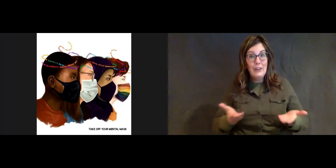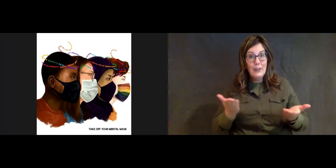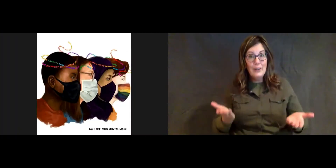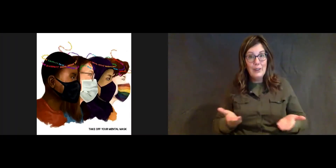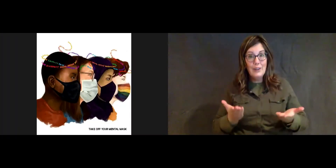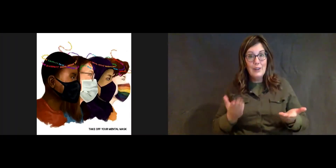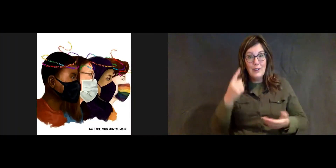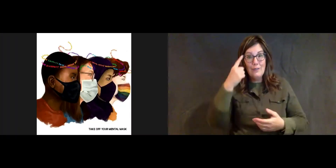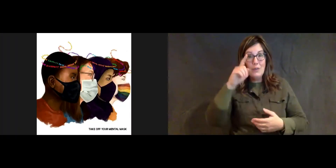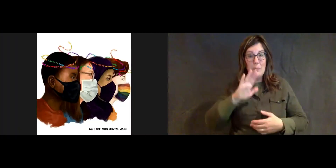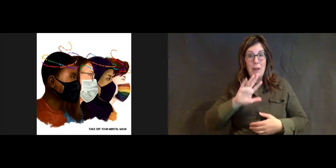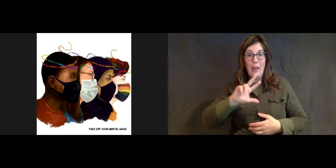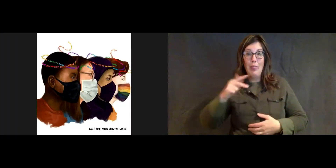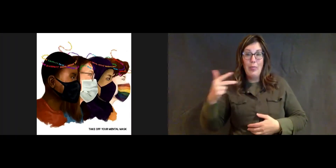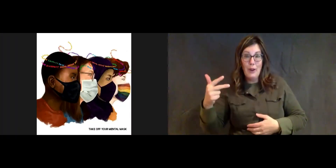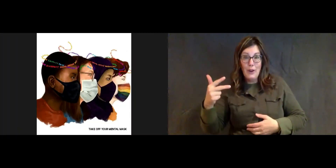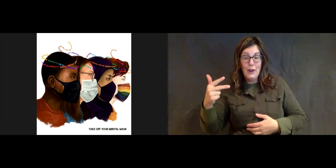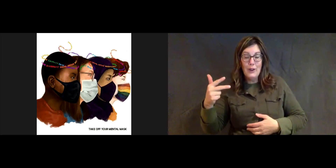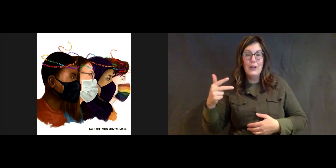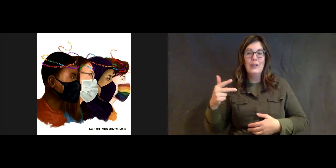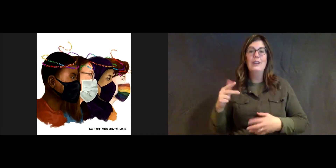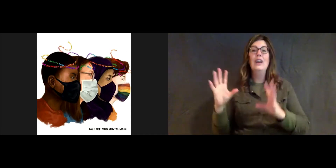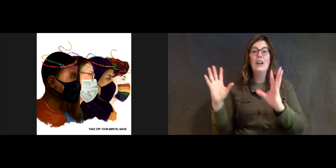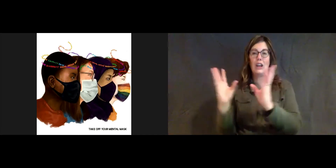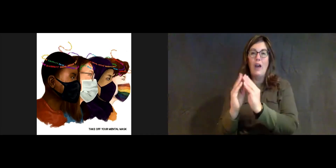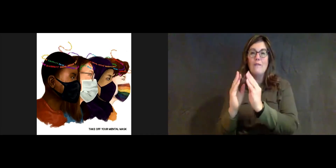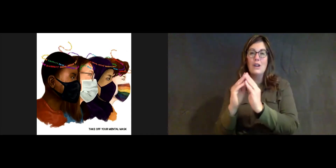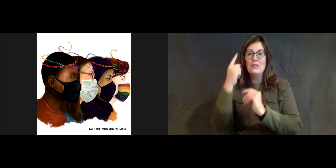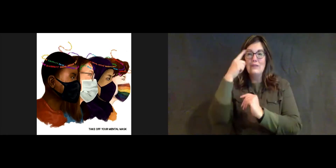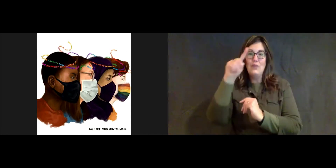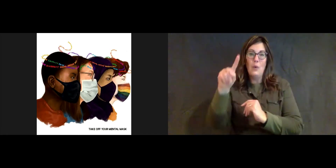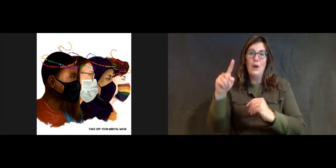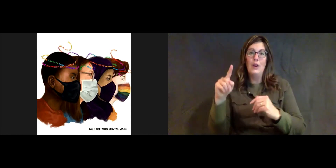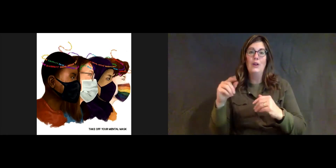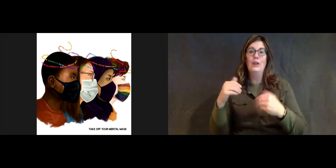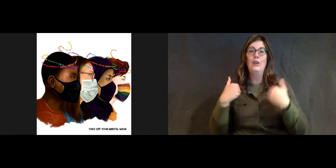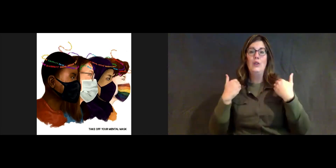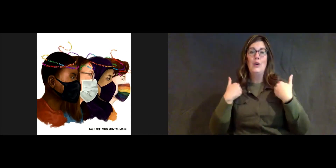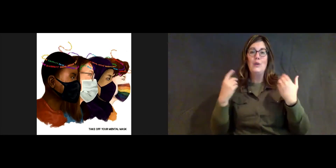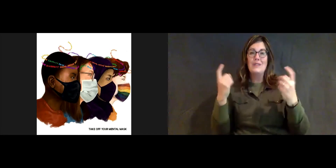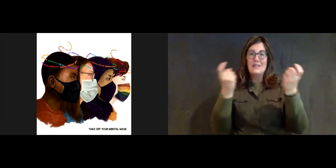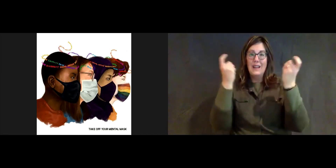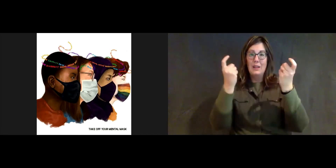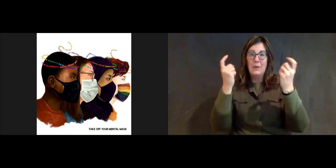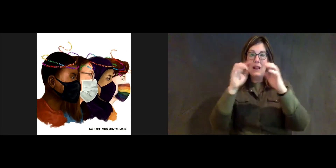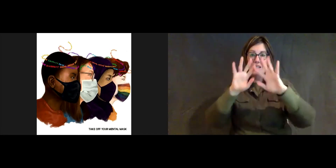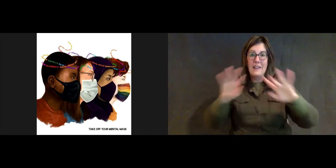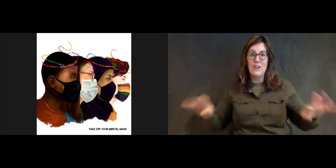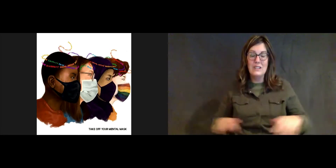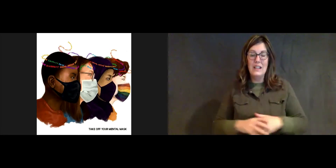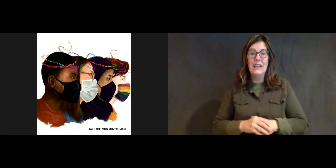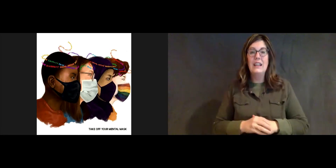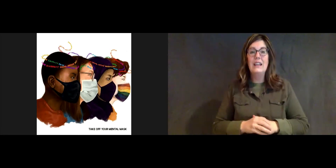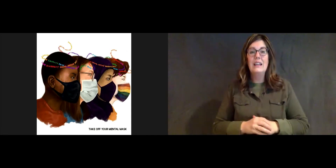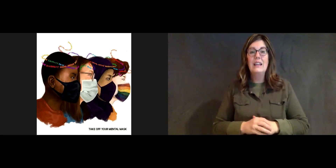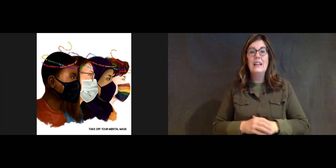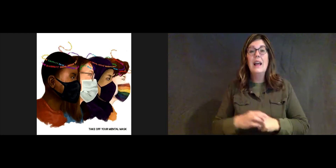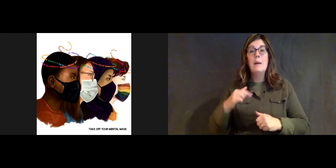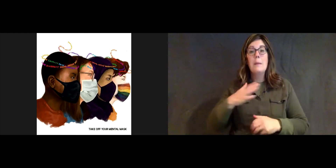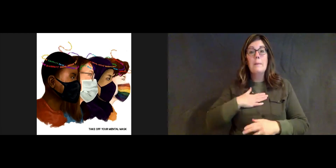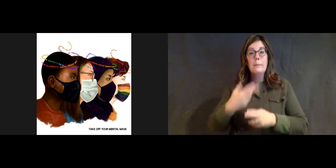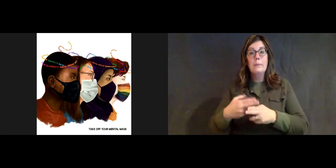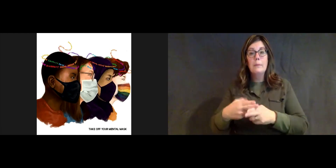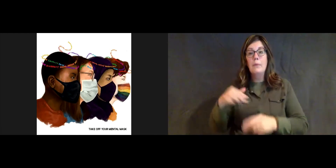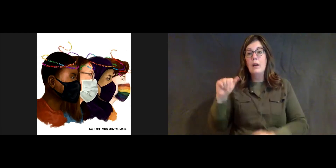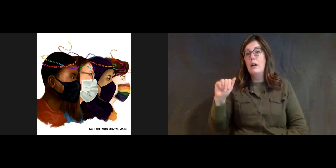my third Youth Celebrate Diversity conference in a virtual world this year. My name is Austin, and I will be guiding